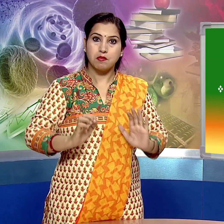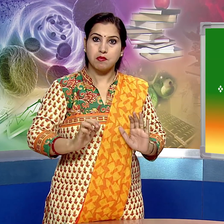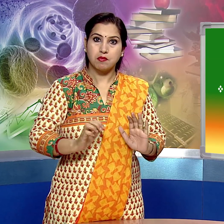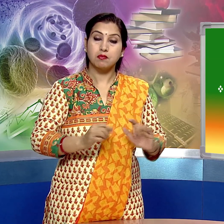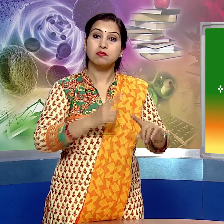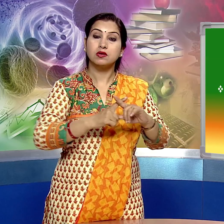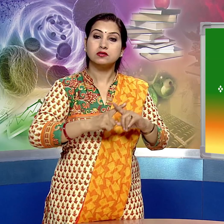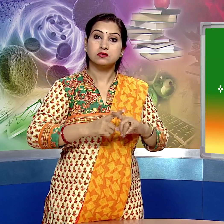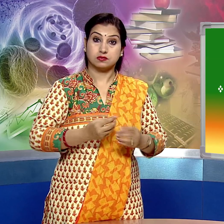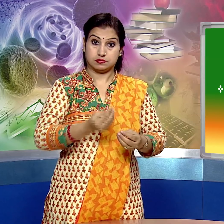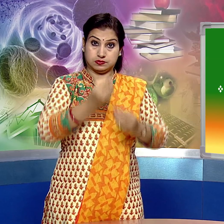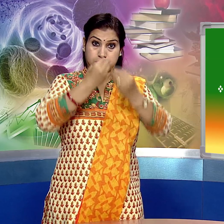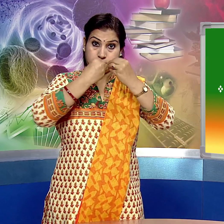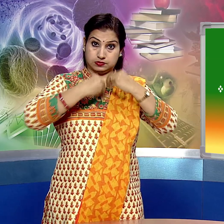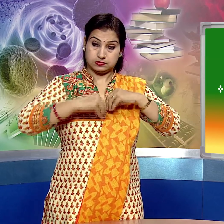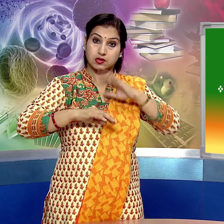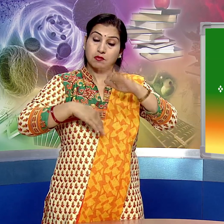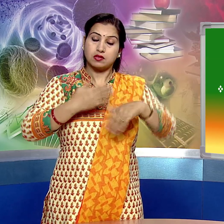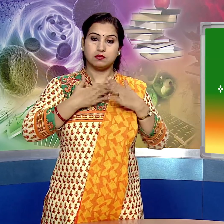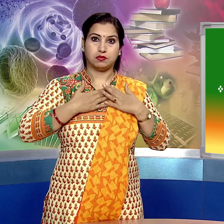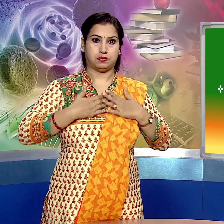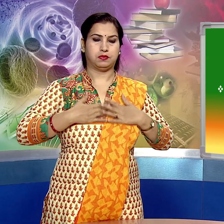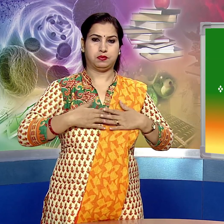It provides satisfaction after meal.